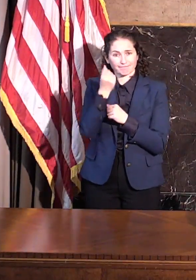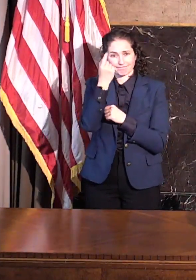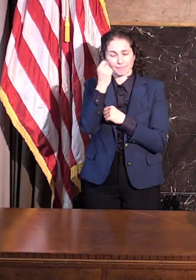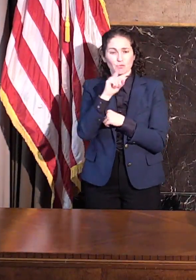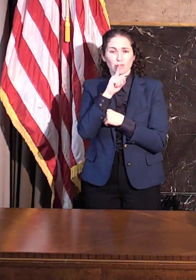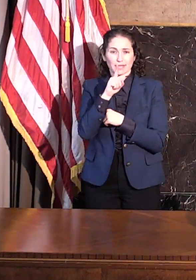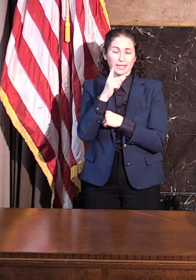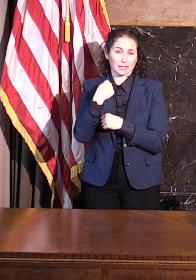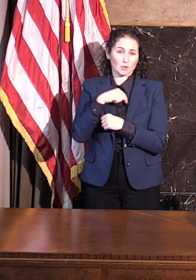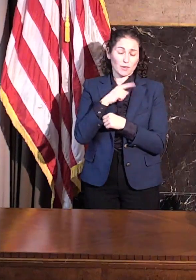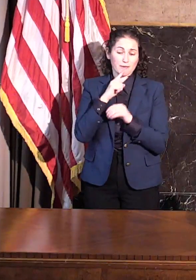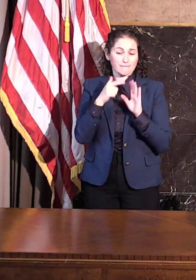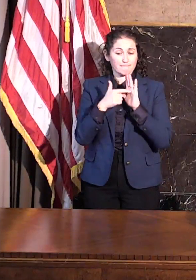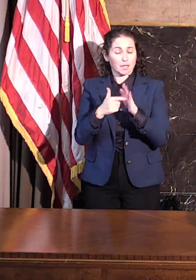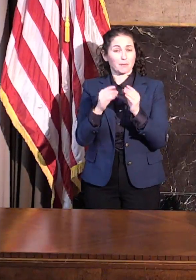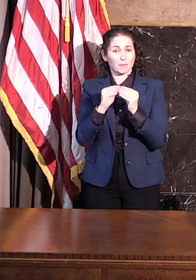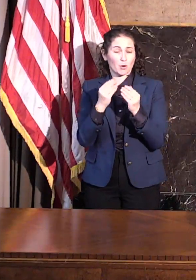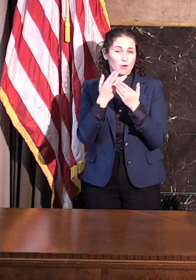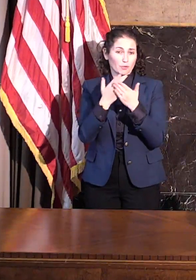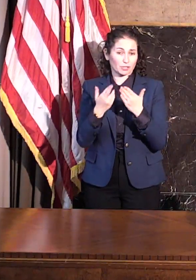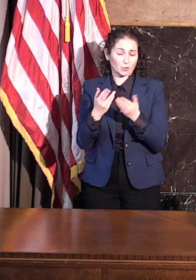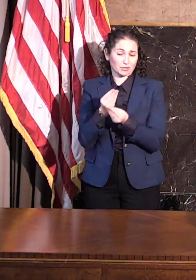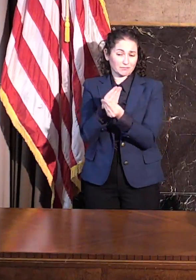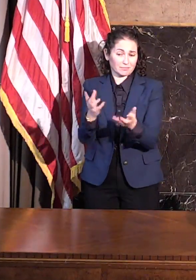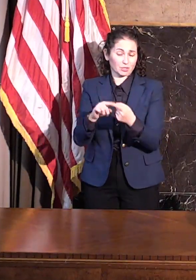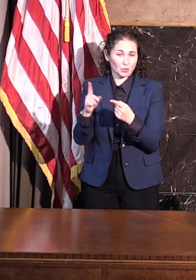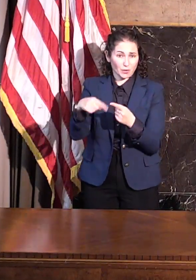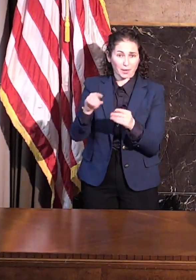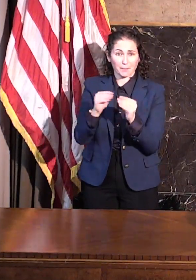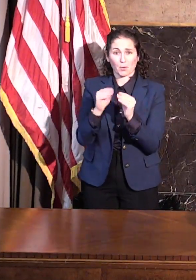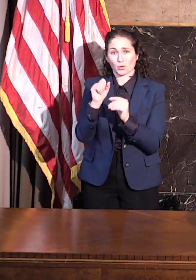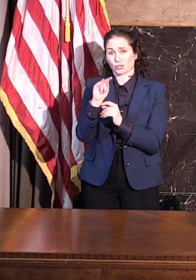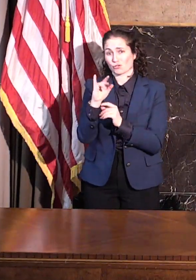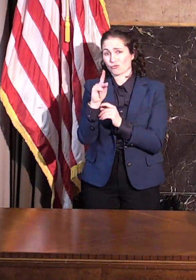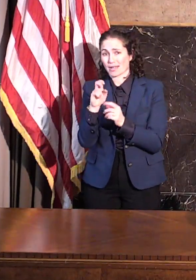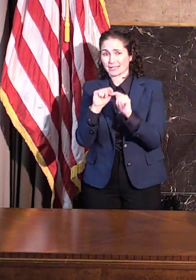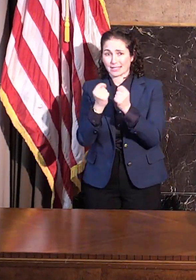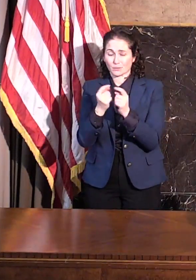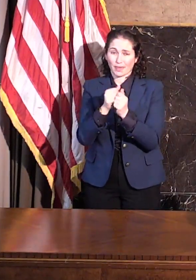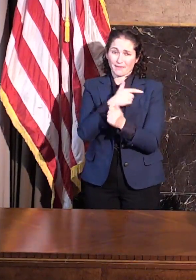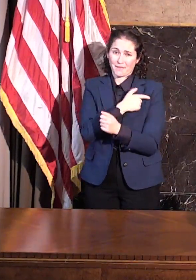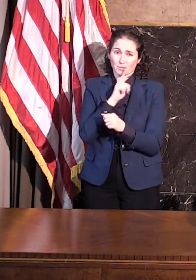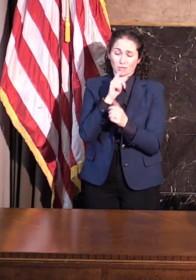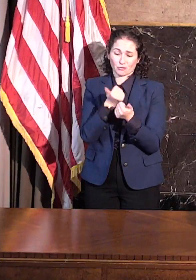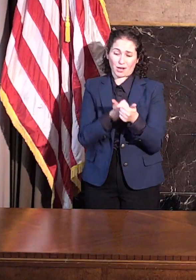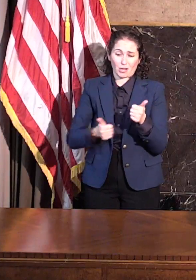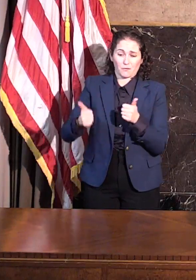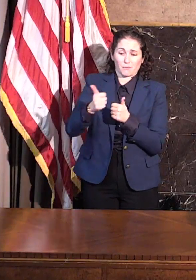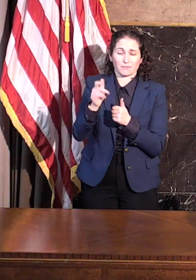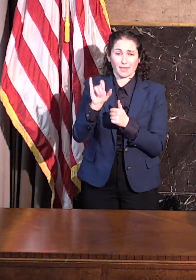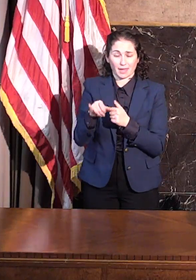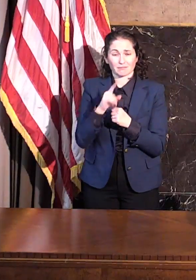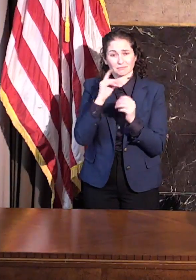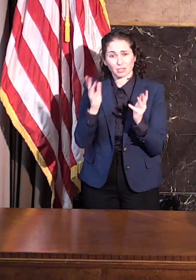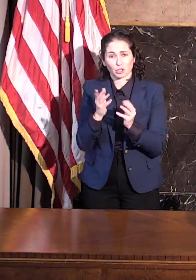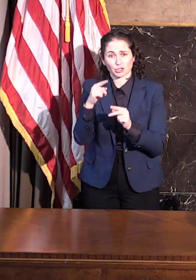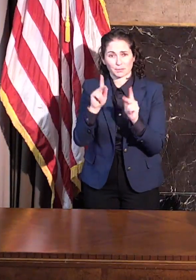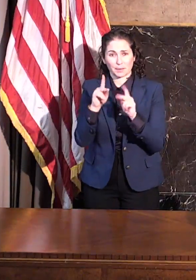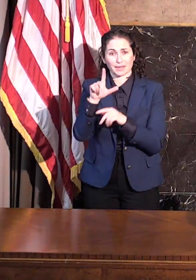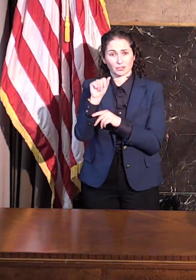little bit longer. This really is a crucial 3 or 4 weeks for us. It's a make or break 3 or 4 weeks for us. So I am watching